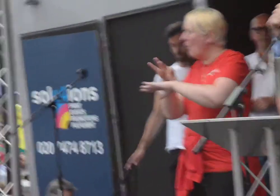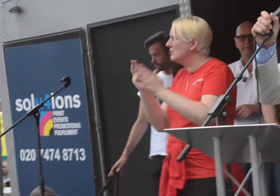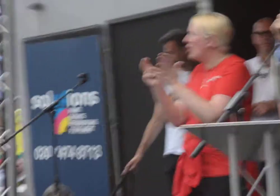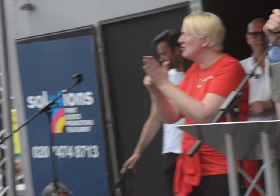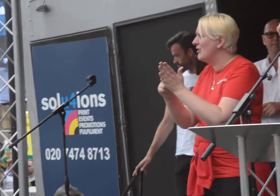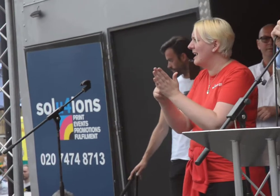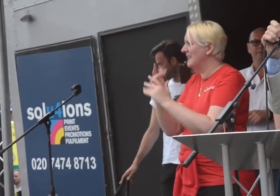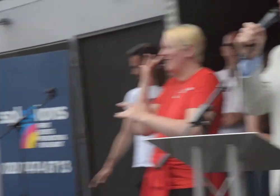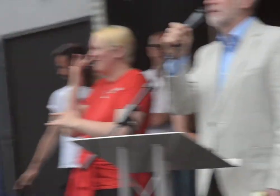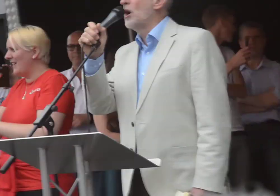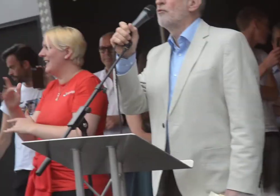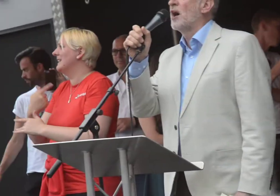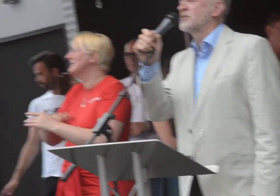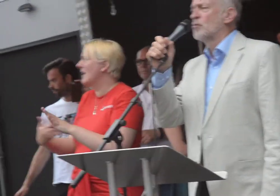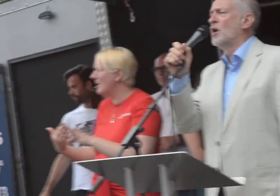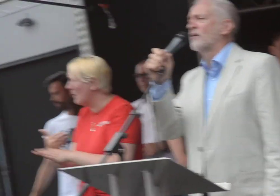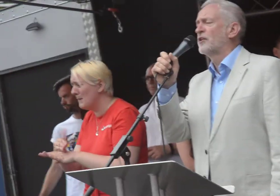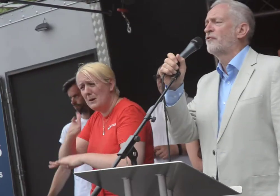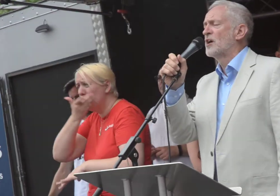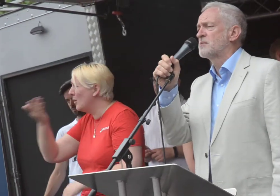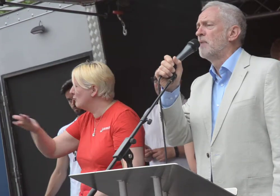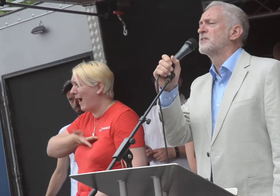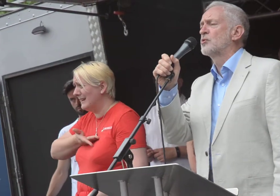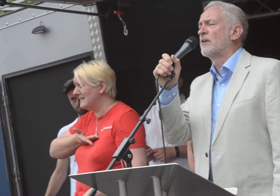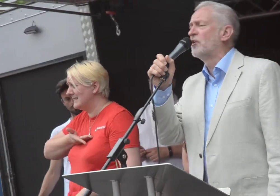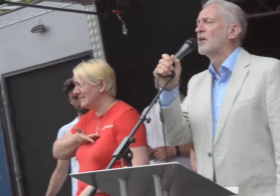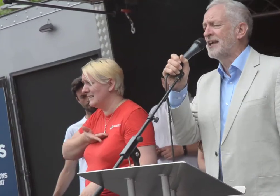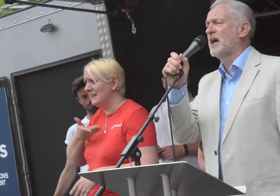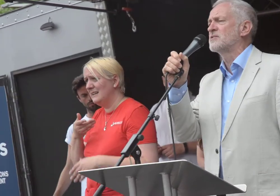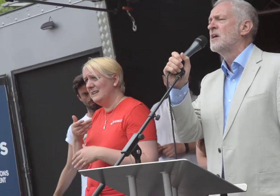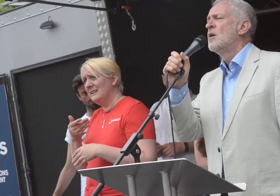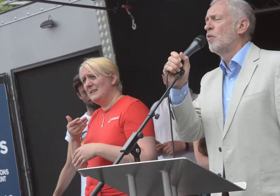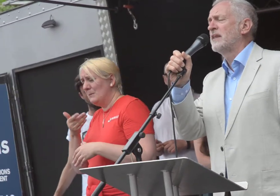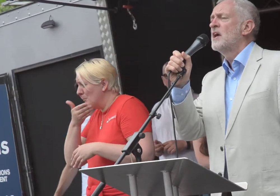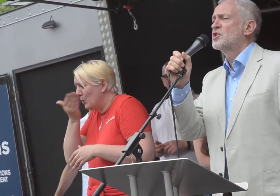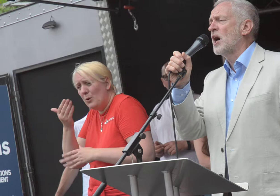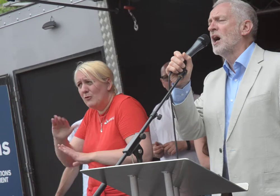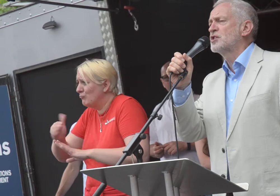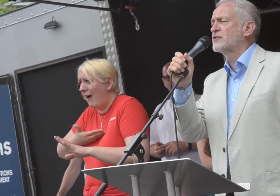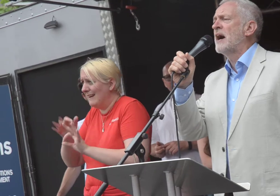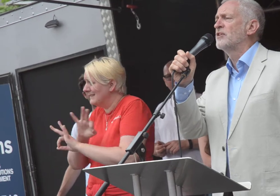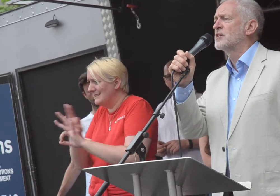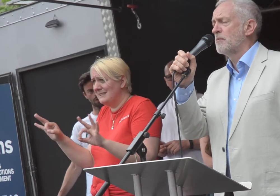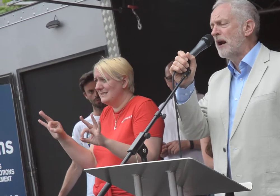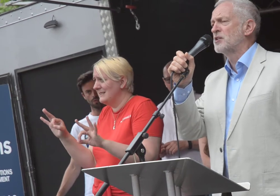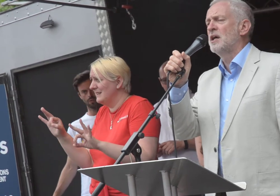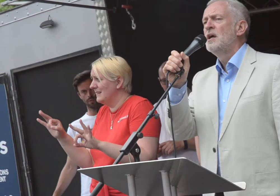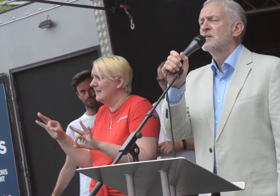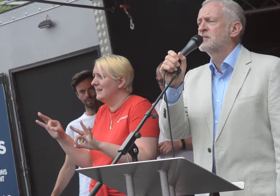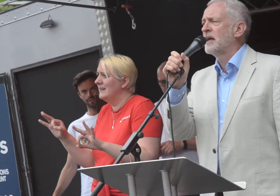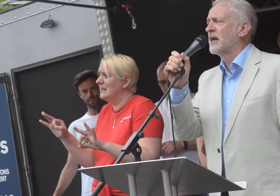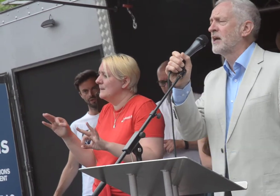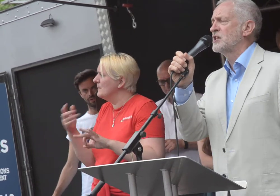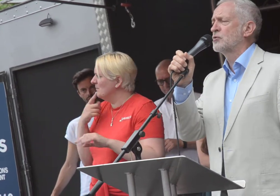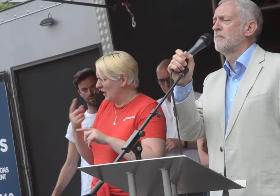bogus self-employment, with no rights at work for the first months or if not years, with charges for having the temerity